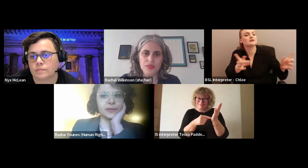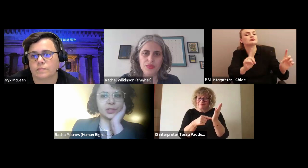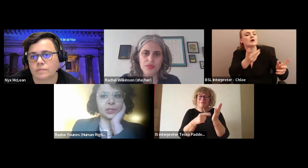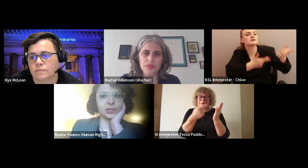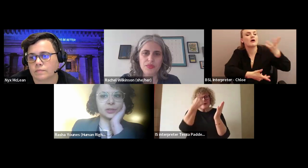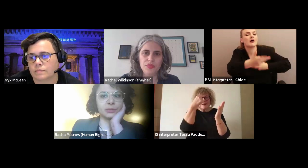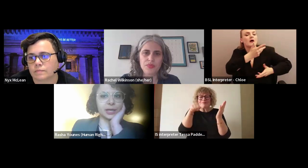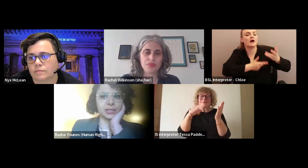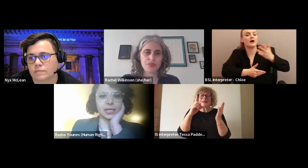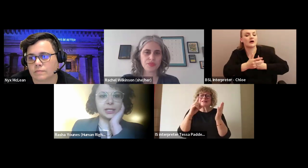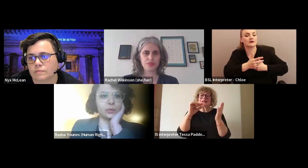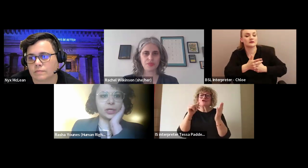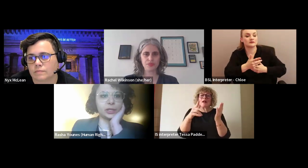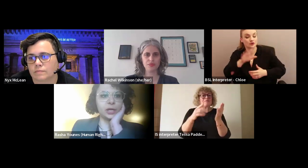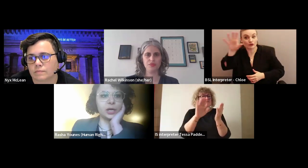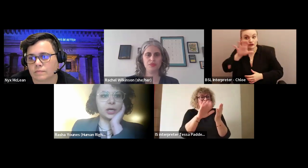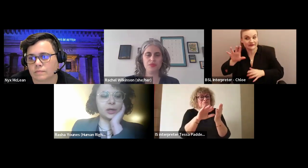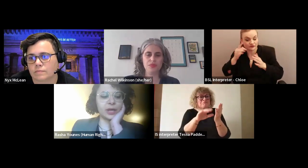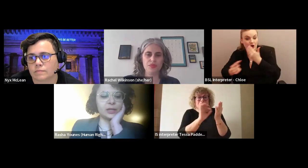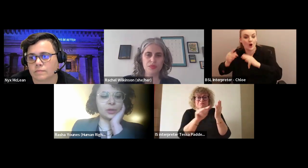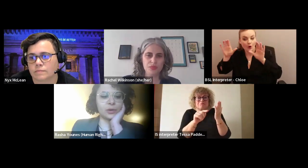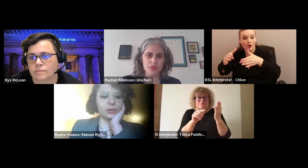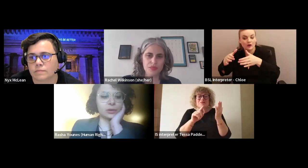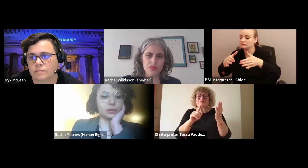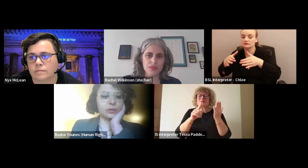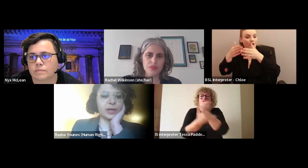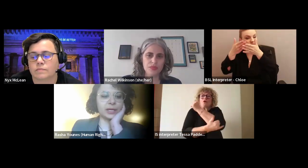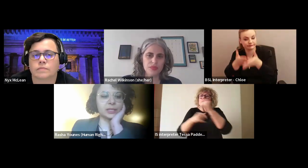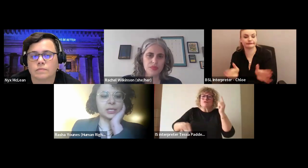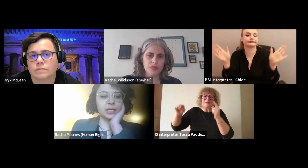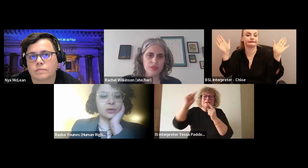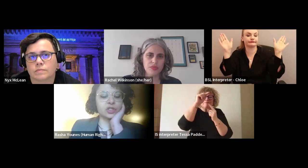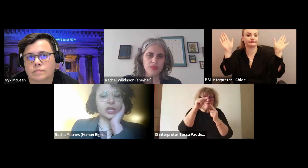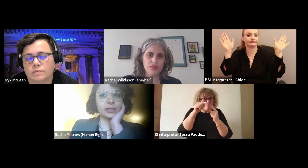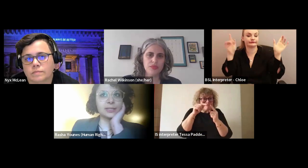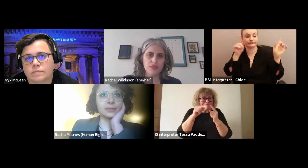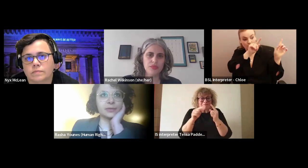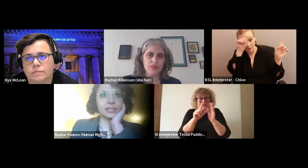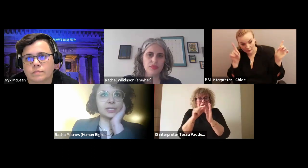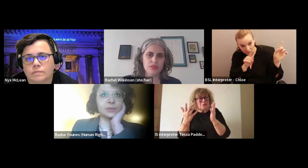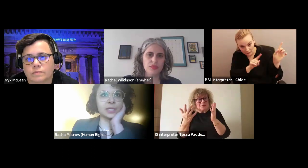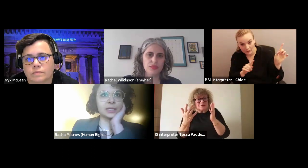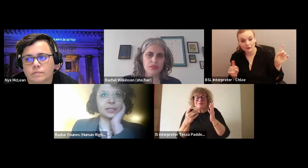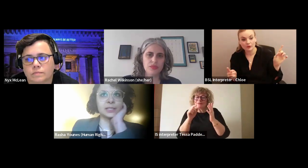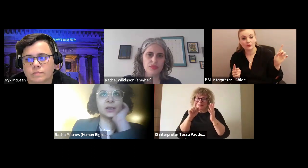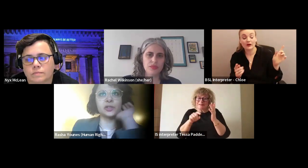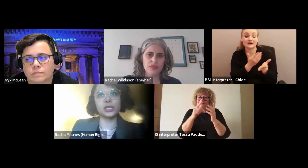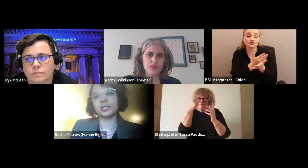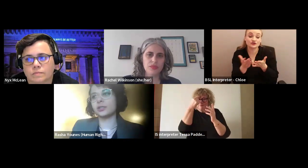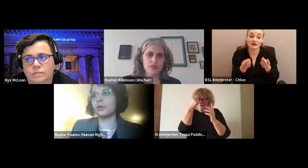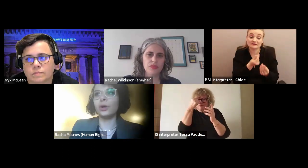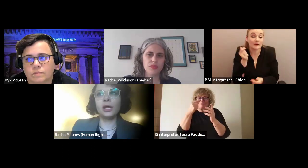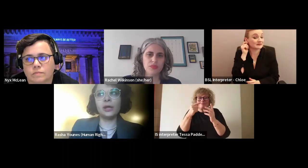the MENA region. It could apply to anyone, anywhere around the globe. And sharing some of these tips. And it's